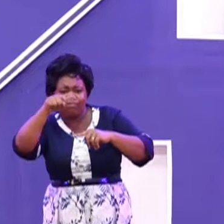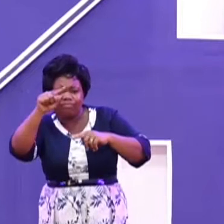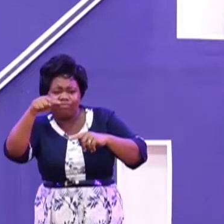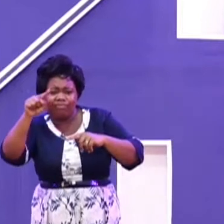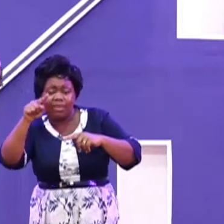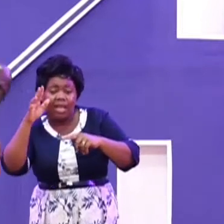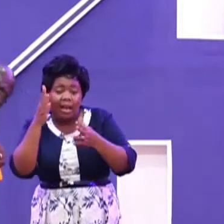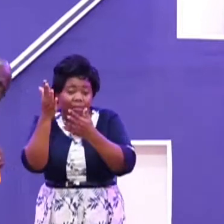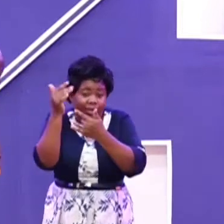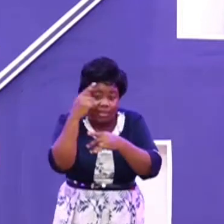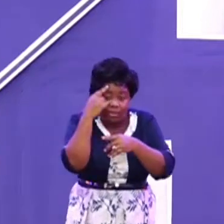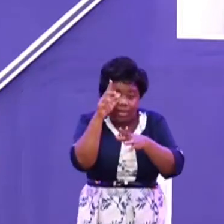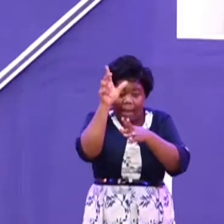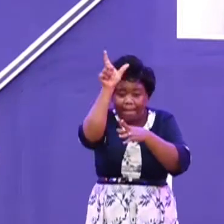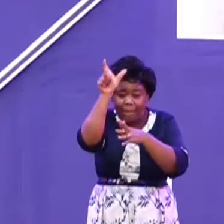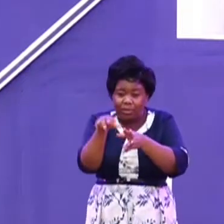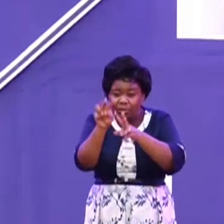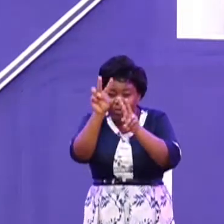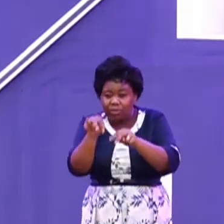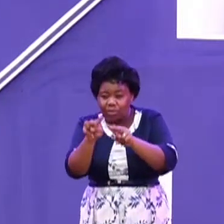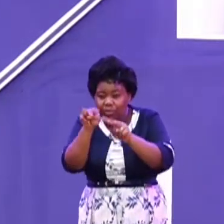I wait for the lowly